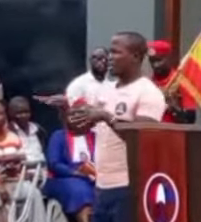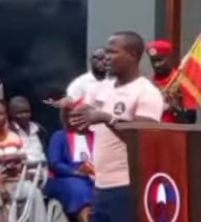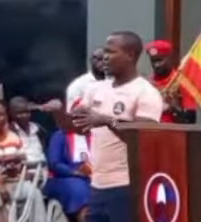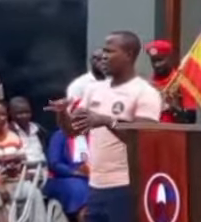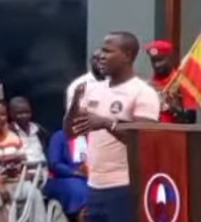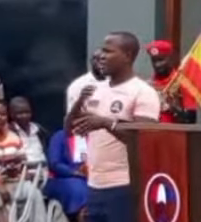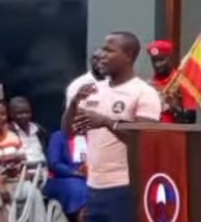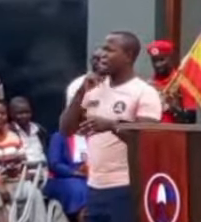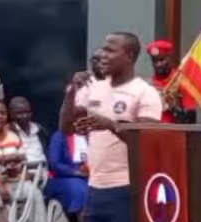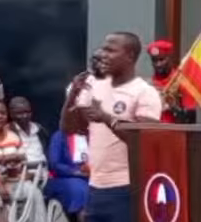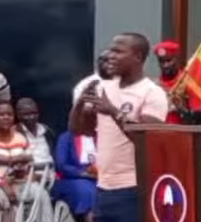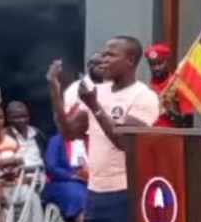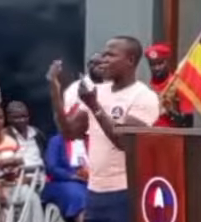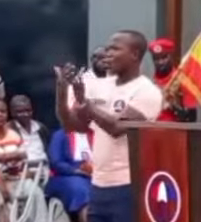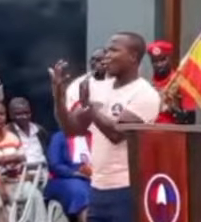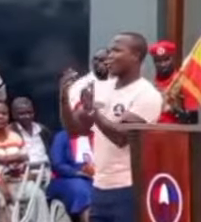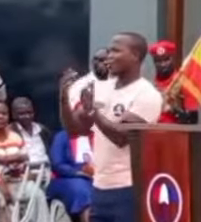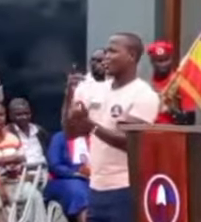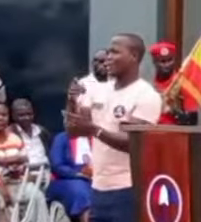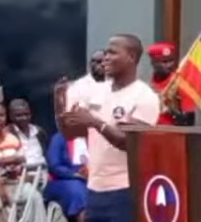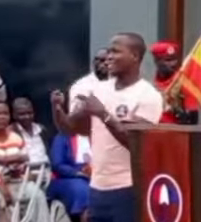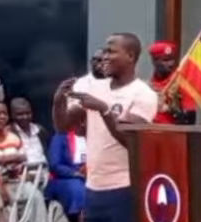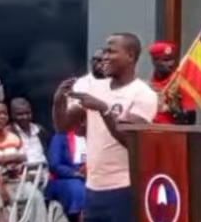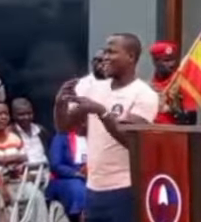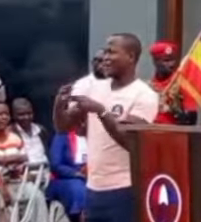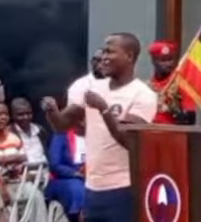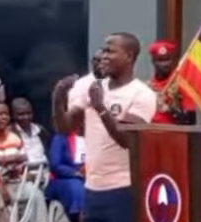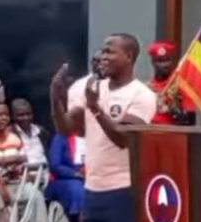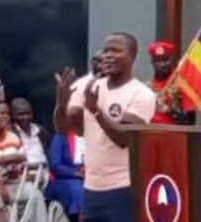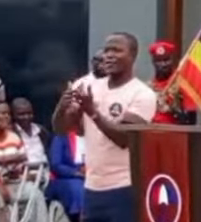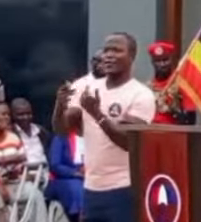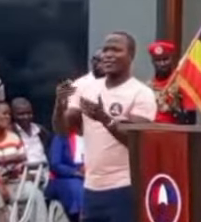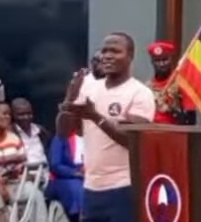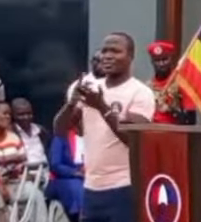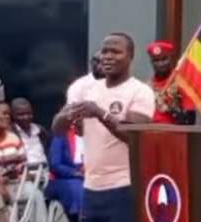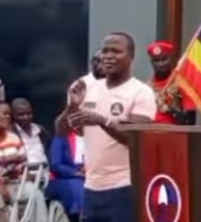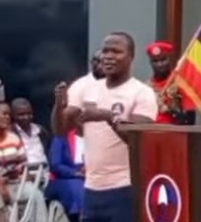kibuga bamuyita computer oyinza okugamba